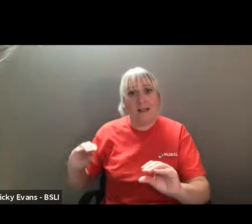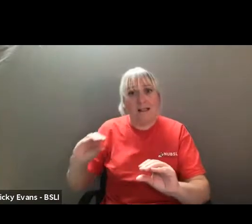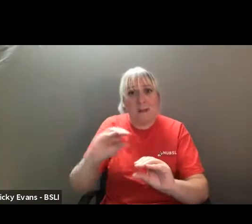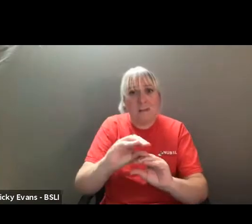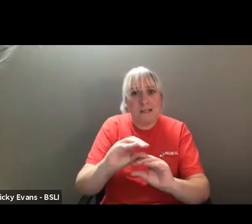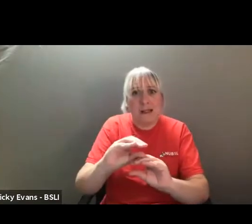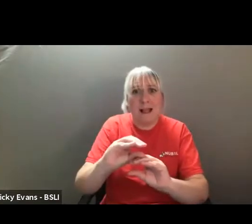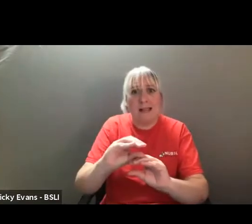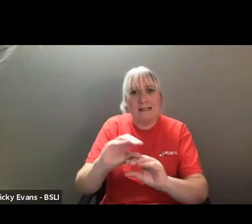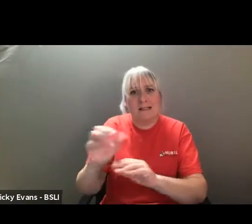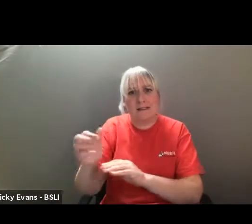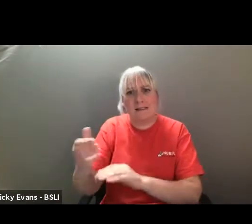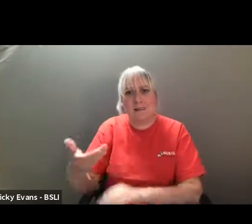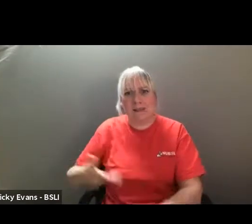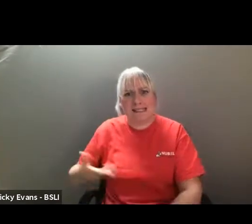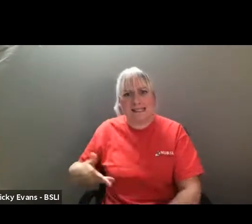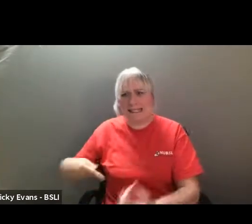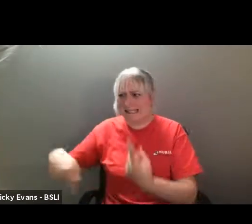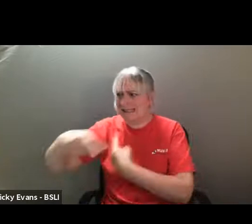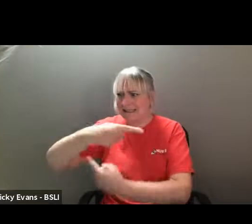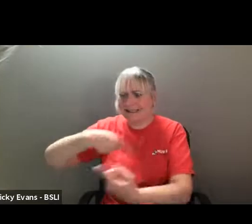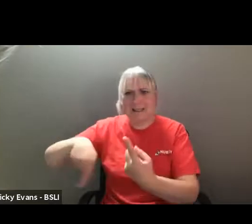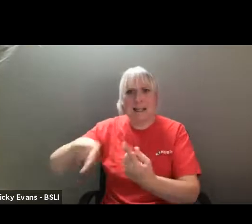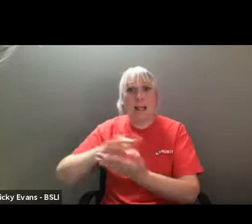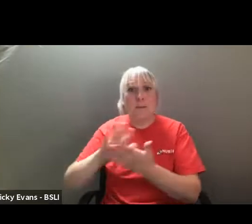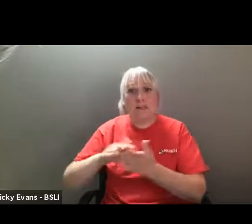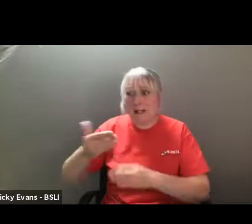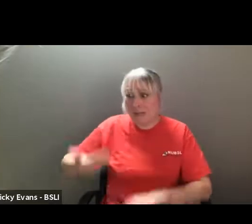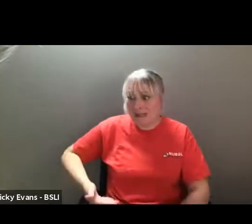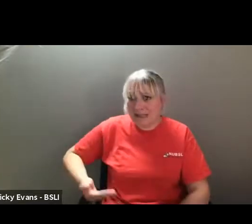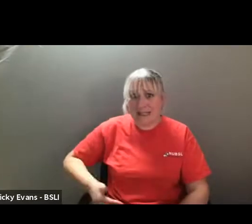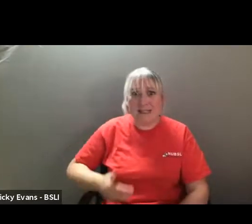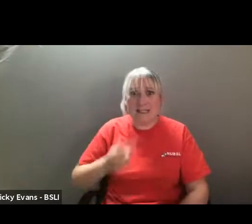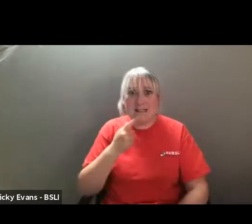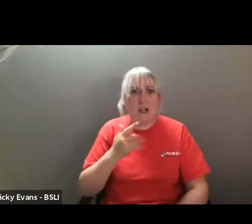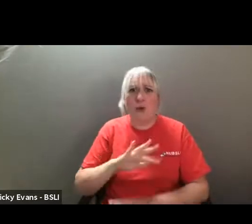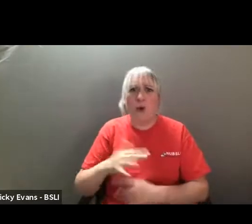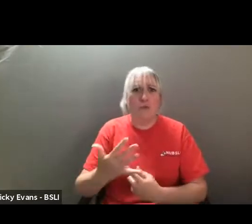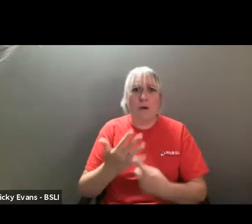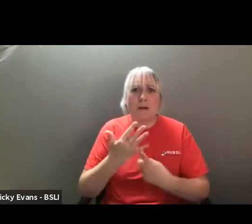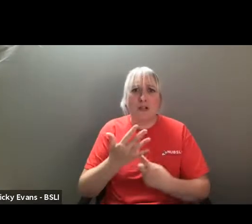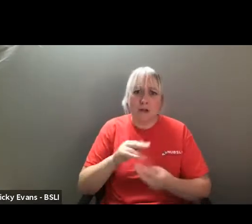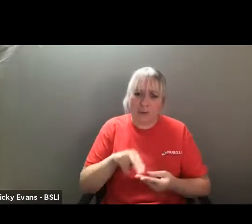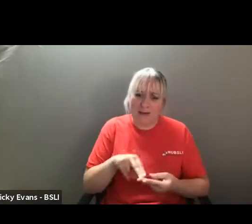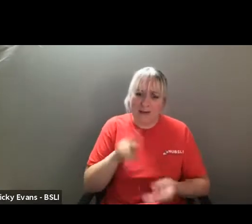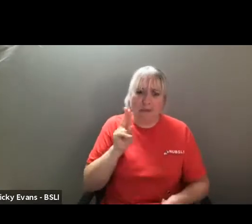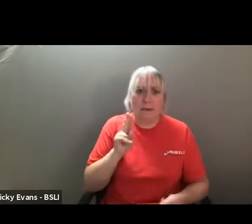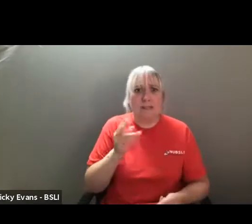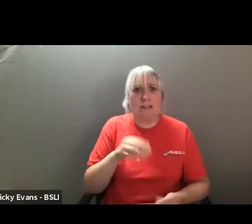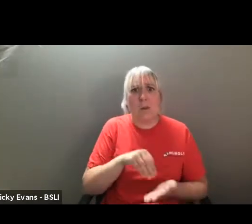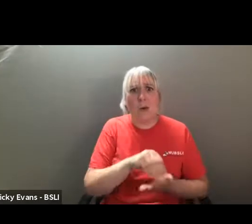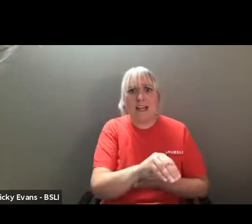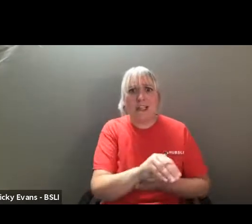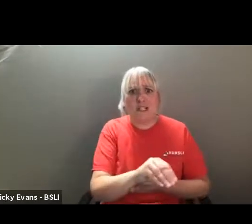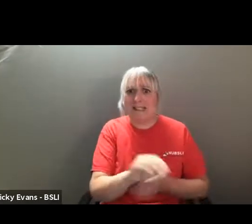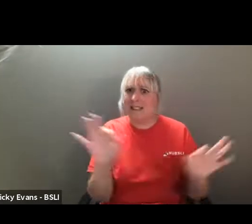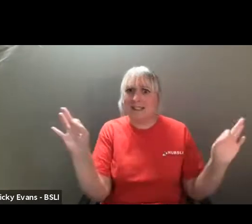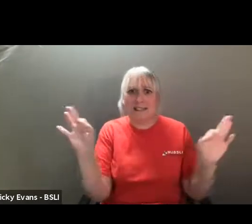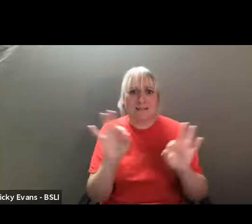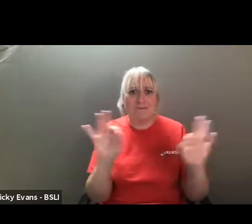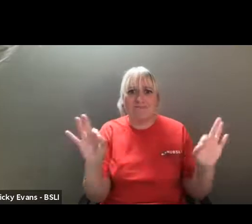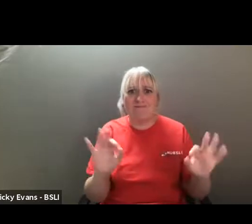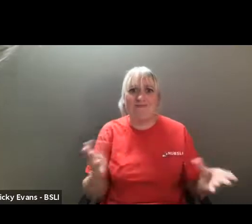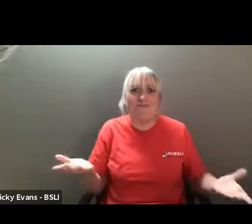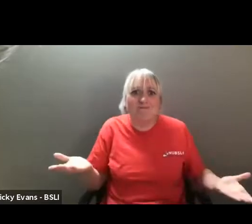So these employers didn't feel any pressure to actually raise wages for these workers. And this is the whole purpose